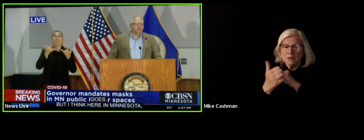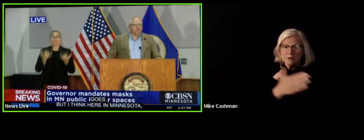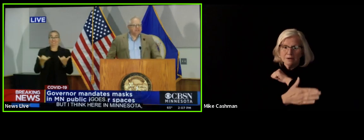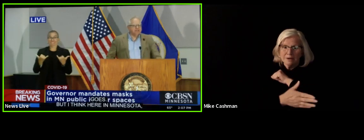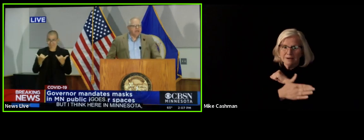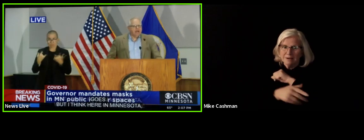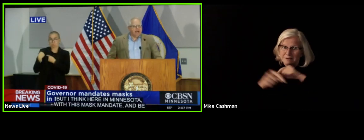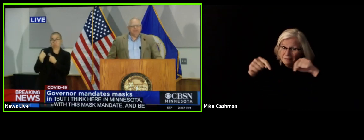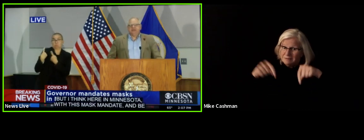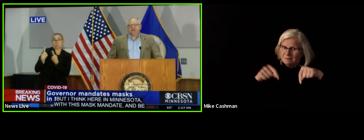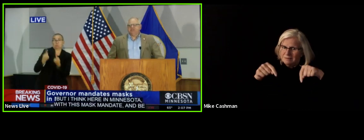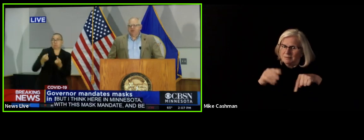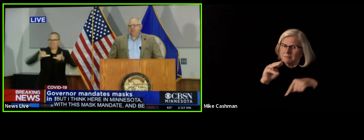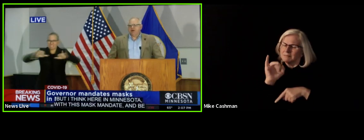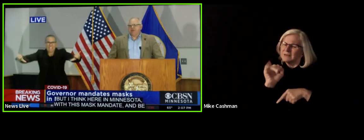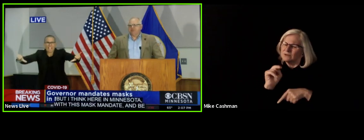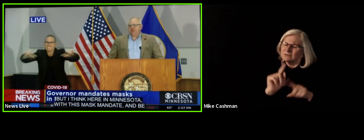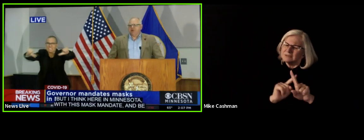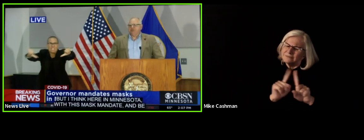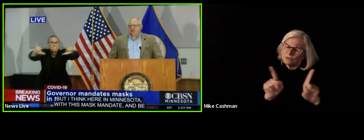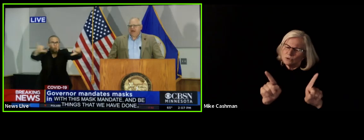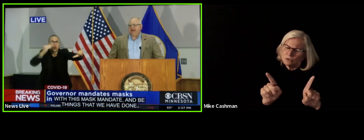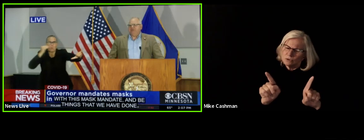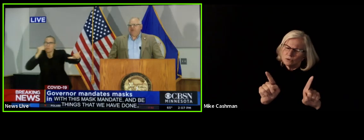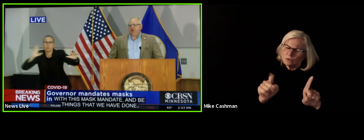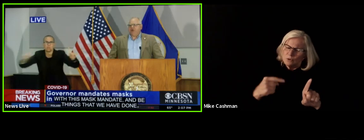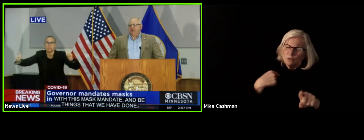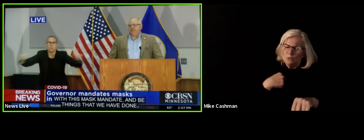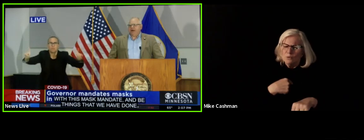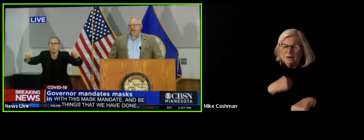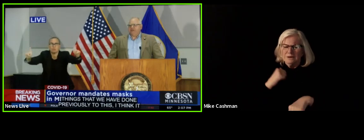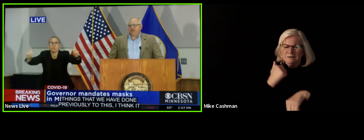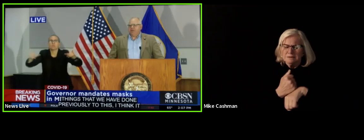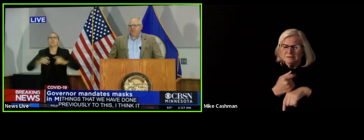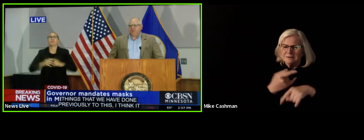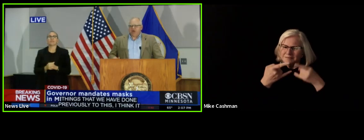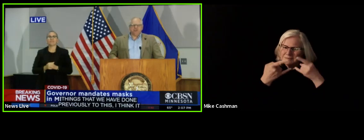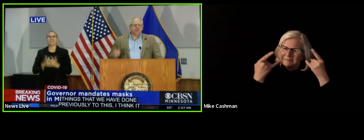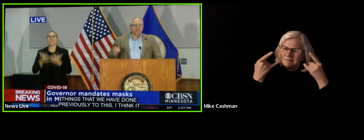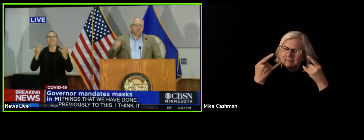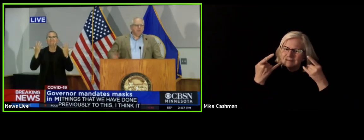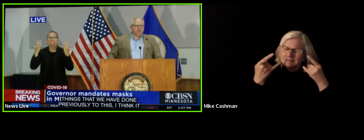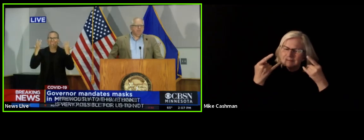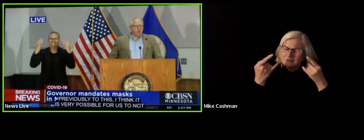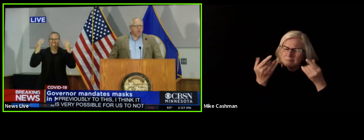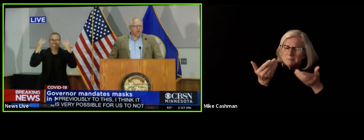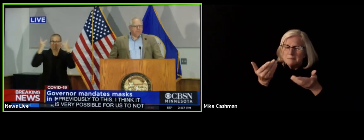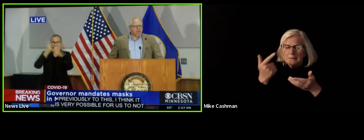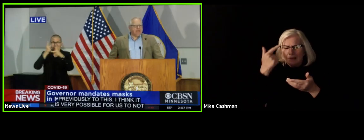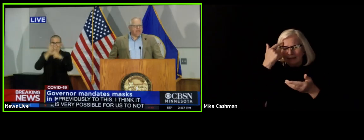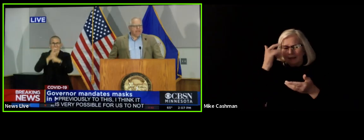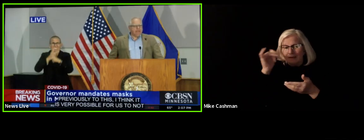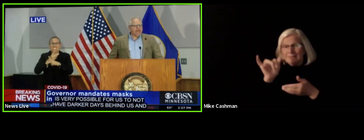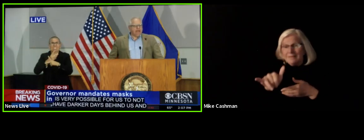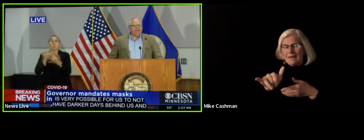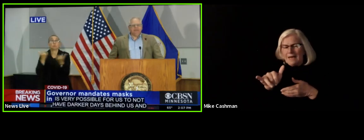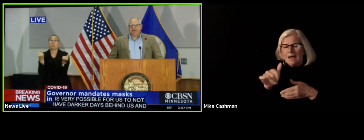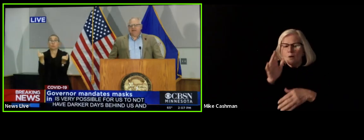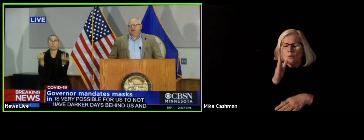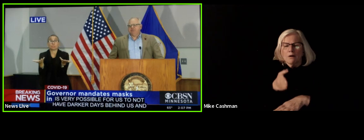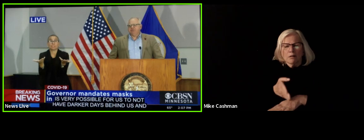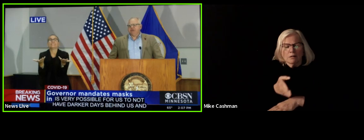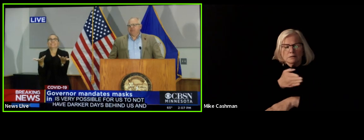to this, I think it is very possible for us to not have the darker days behind us, but for us to start moving forward. If we can get a 90